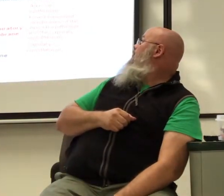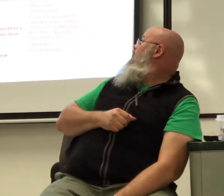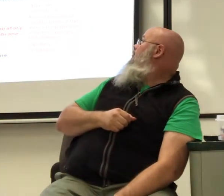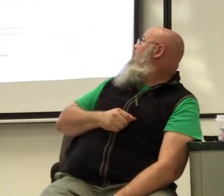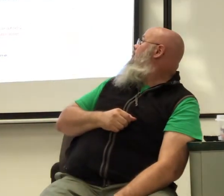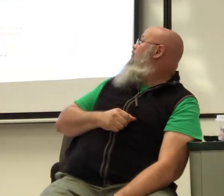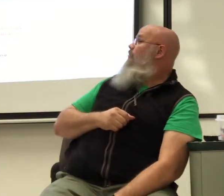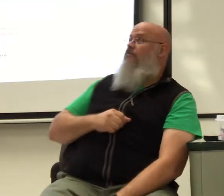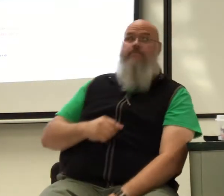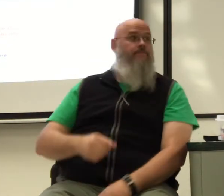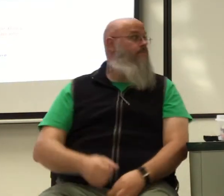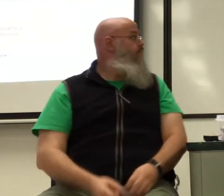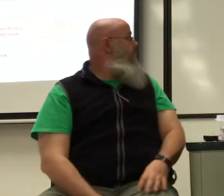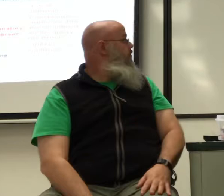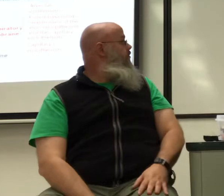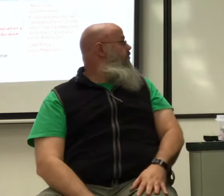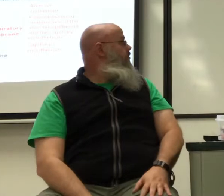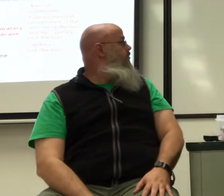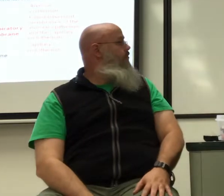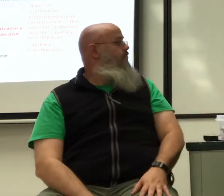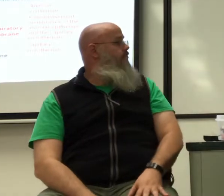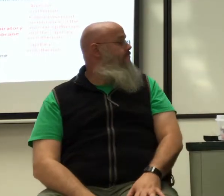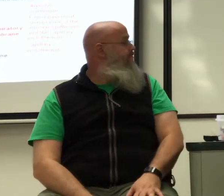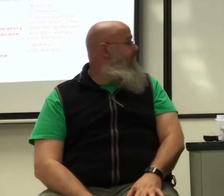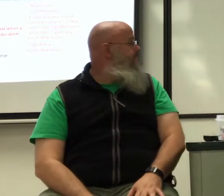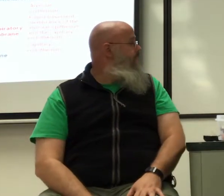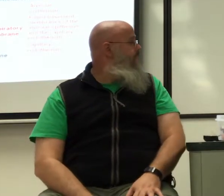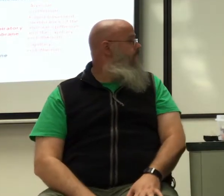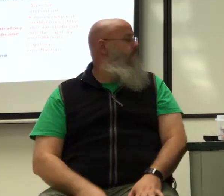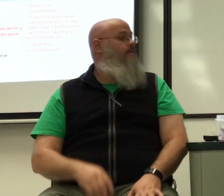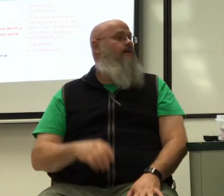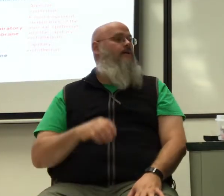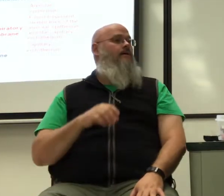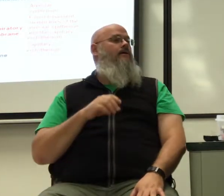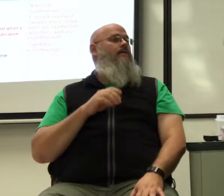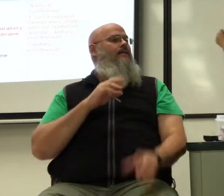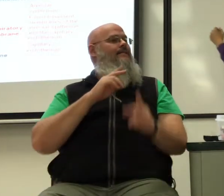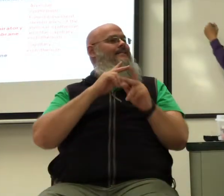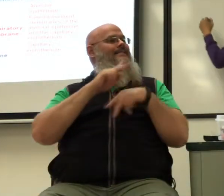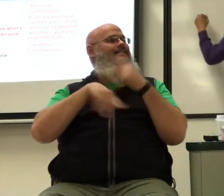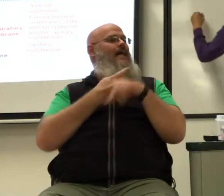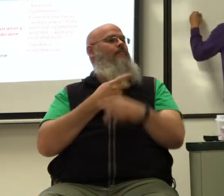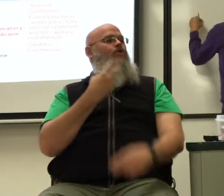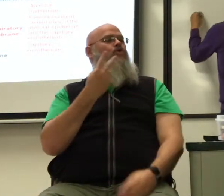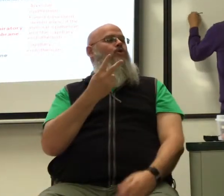More round. It's a type 2 surfactant cell.